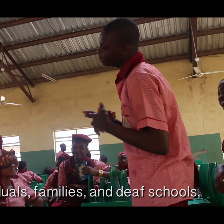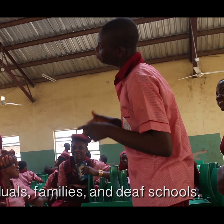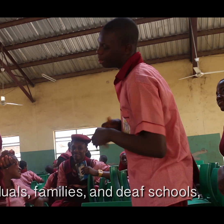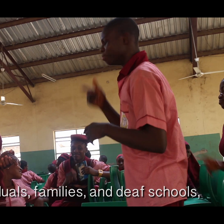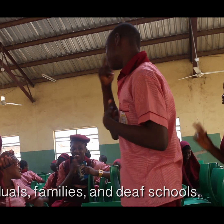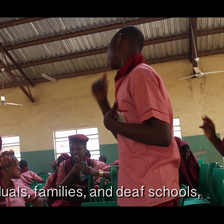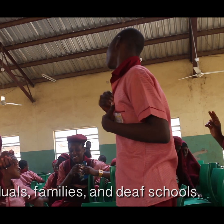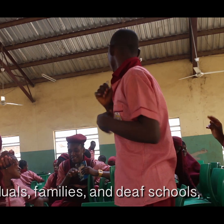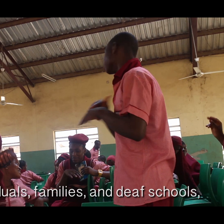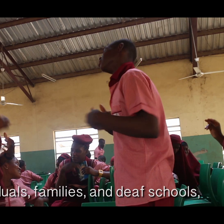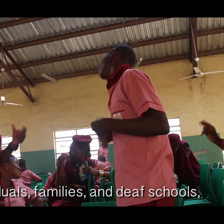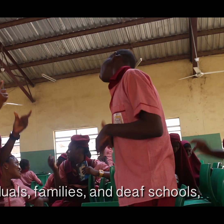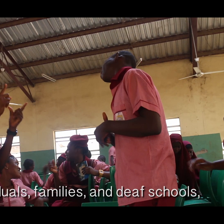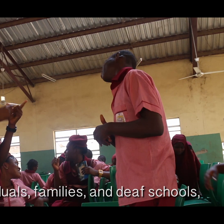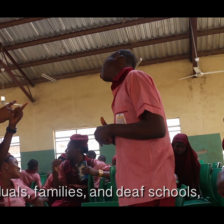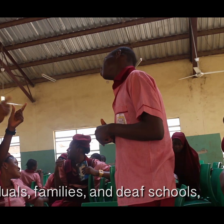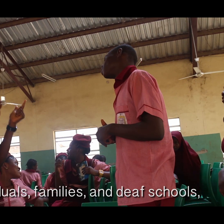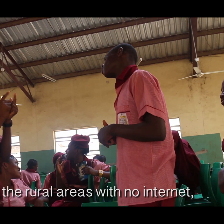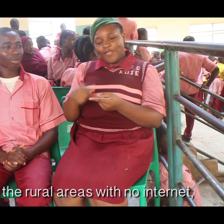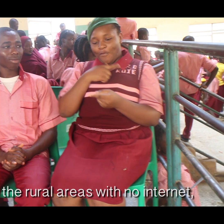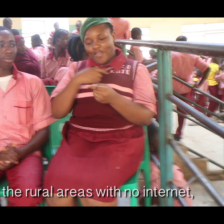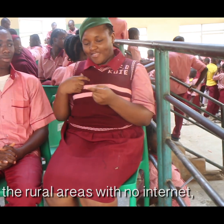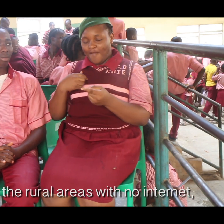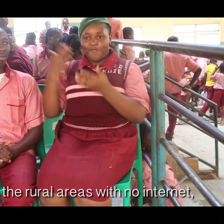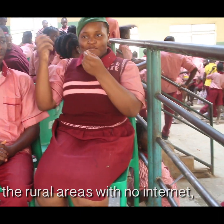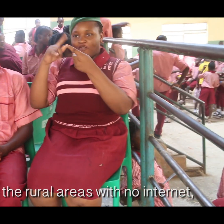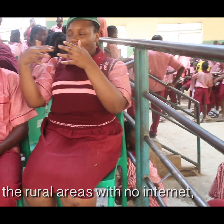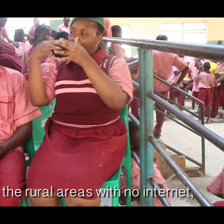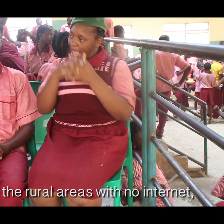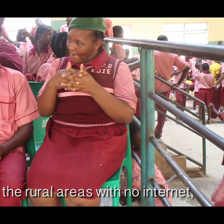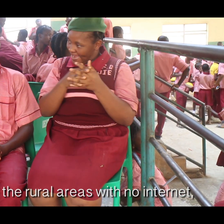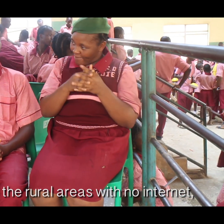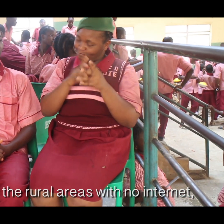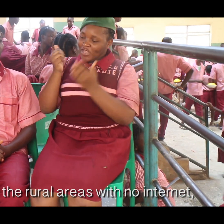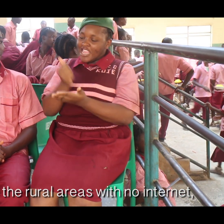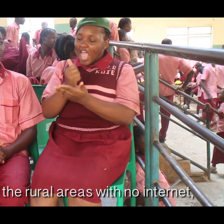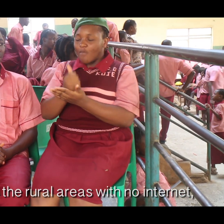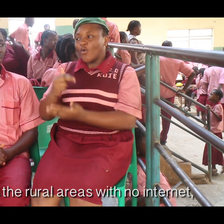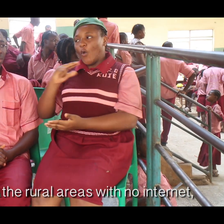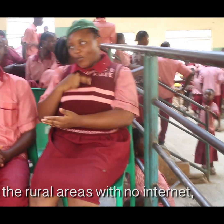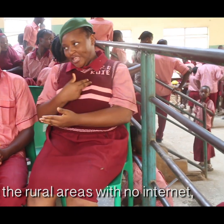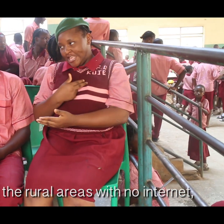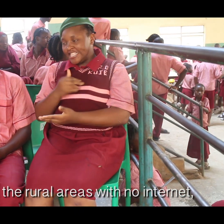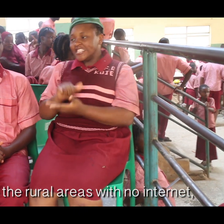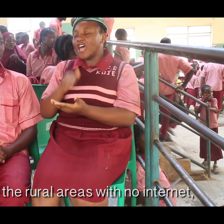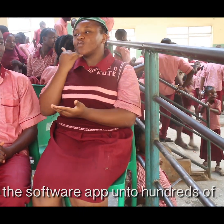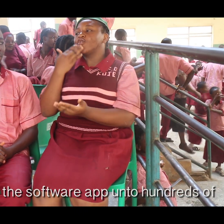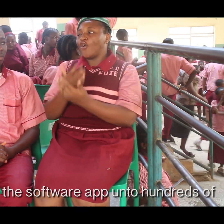deaf individuals, families, and deaf schools, especially in the rural areas. With no internet, we will